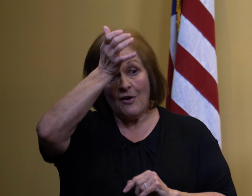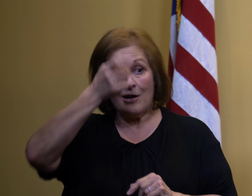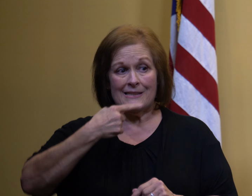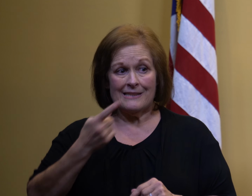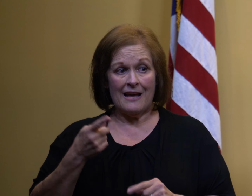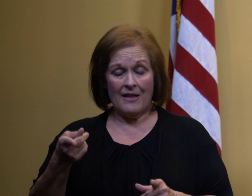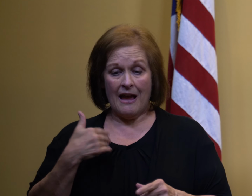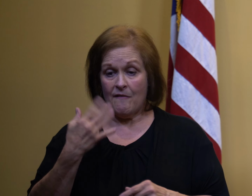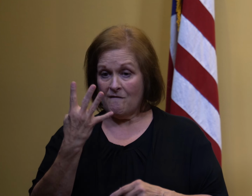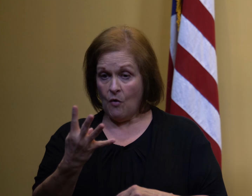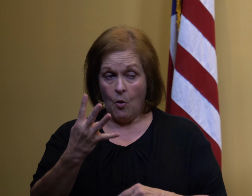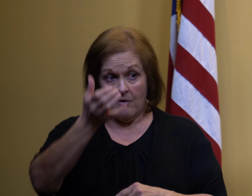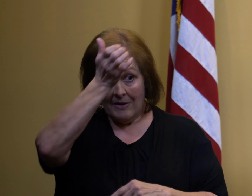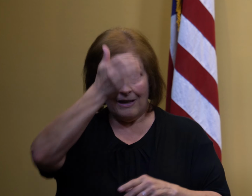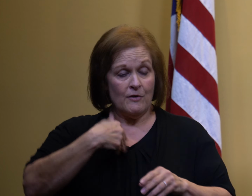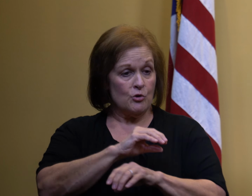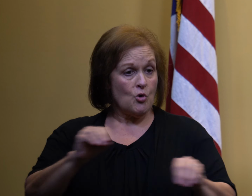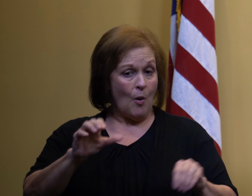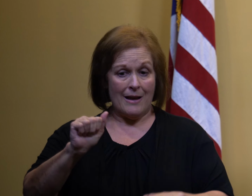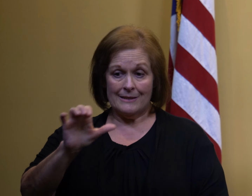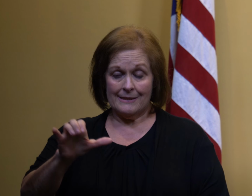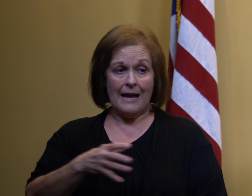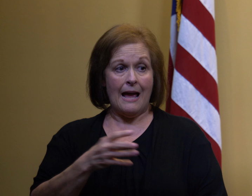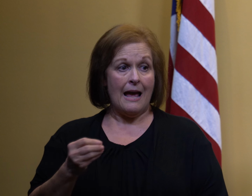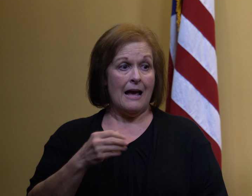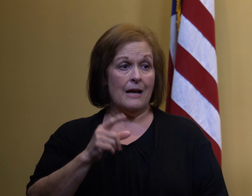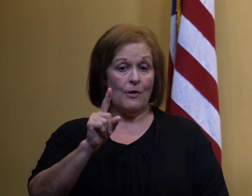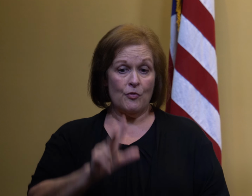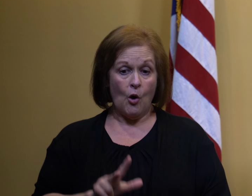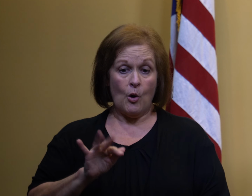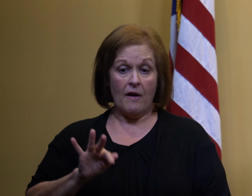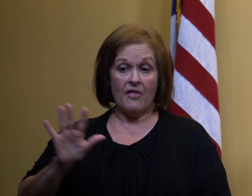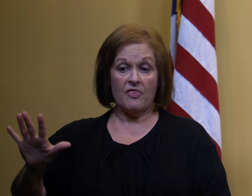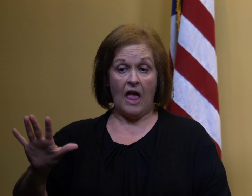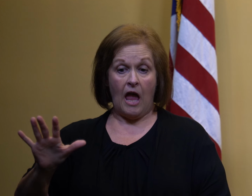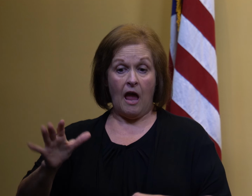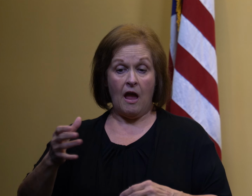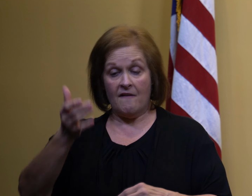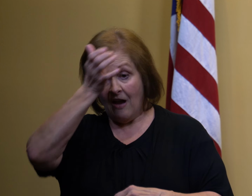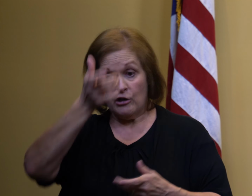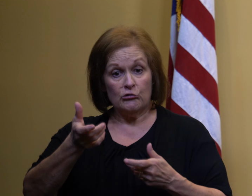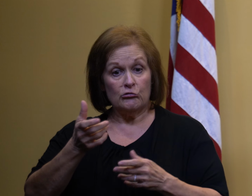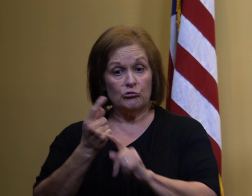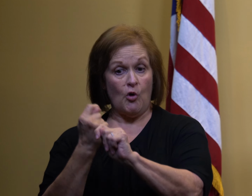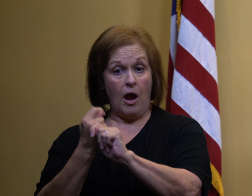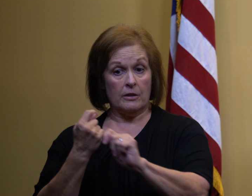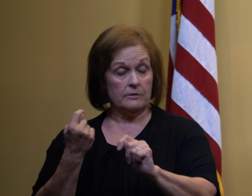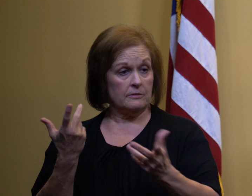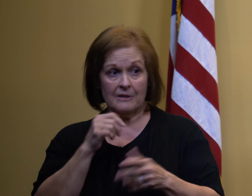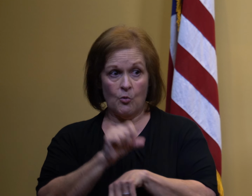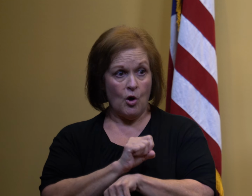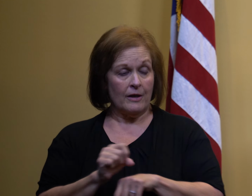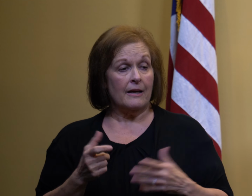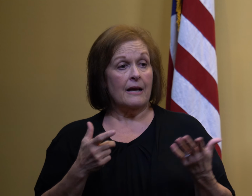they have 4 fire stations with no AC and as many as a third of their fire trucks. They think the biggest holdup is not